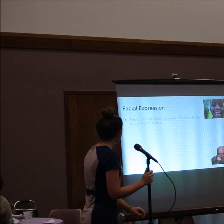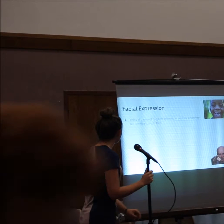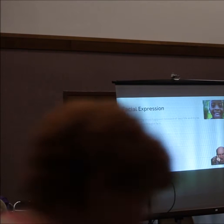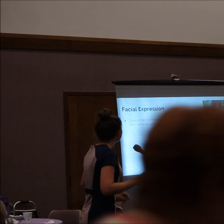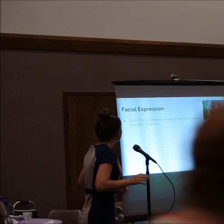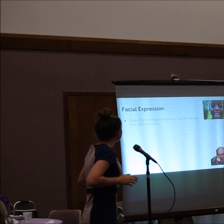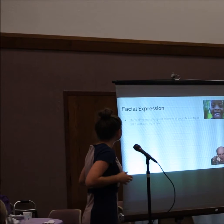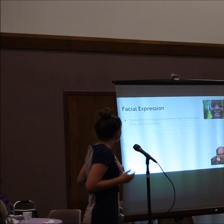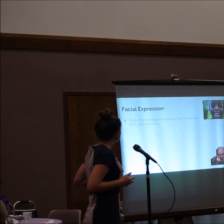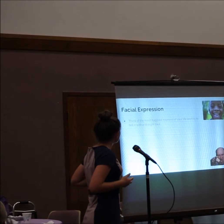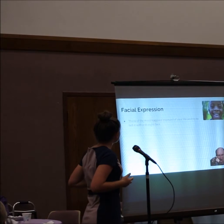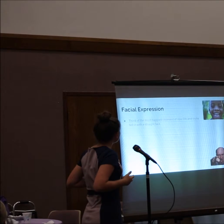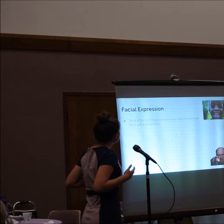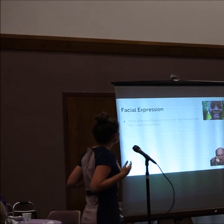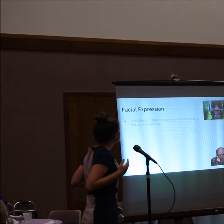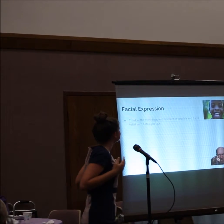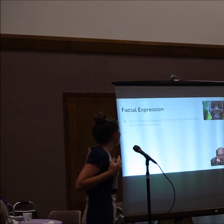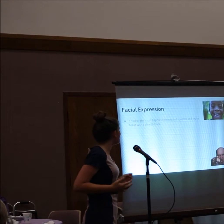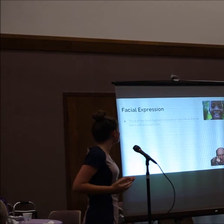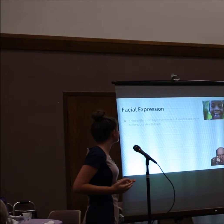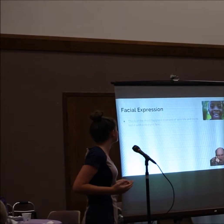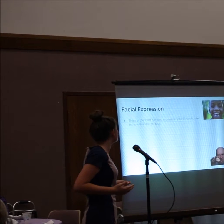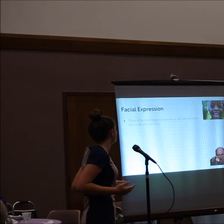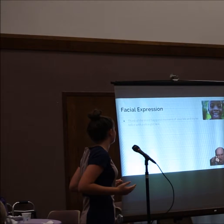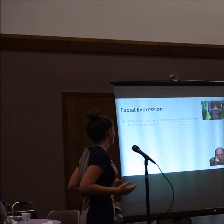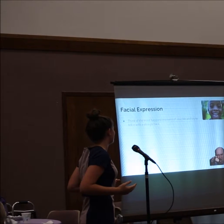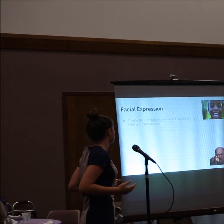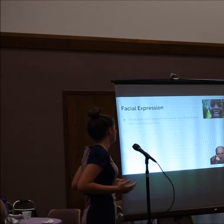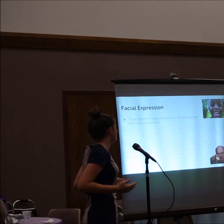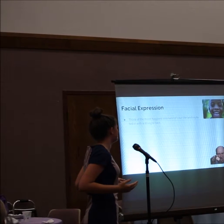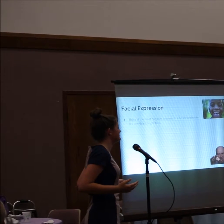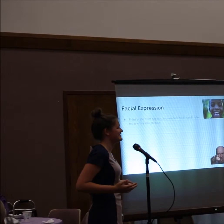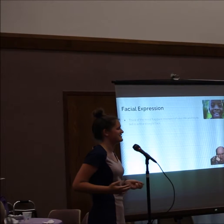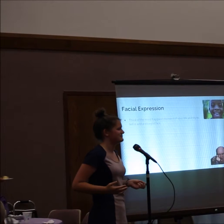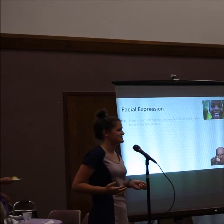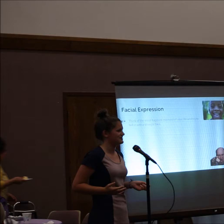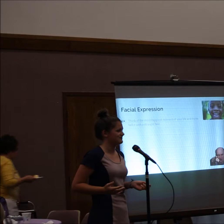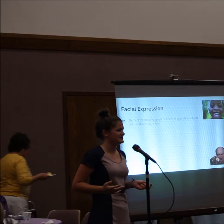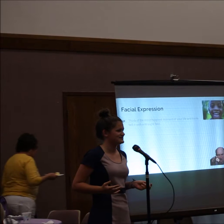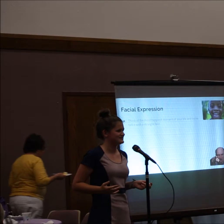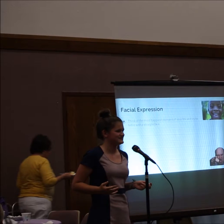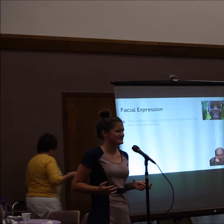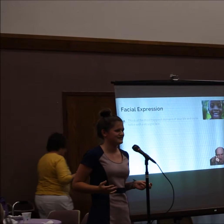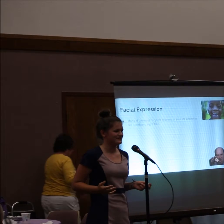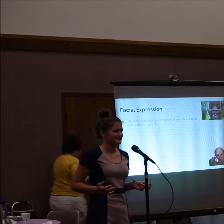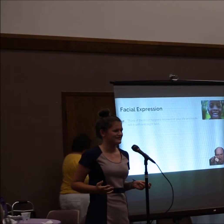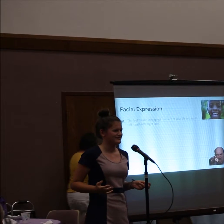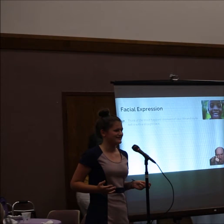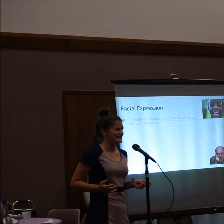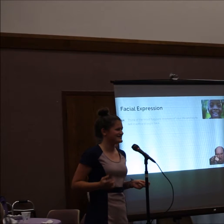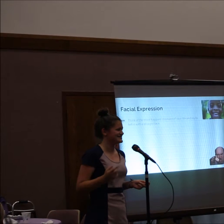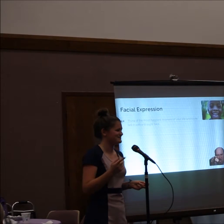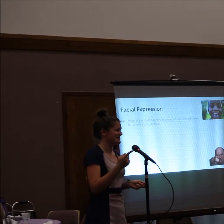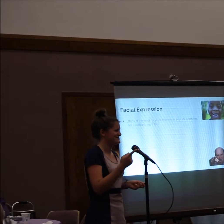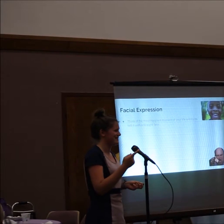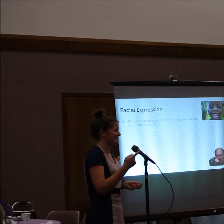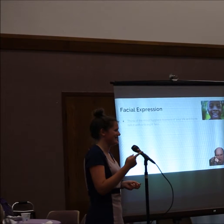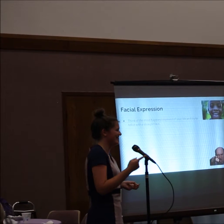Okay, now think about the happiest moment in your life and try to tell it with a straight face. I can see some of you guys smiling right